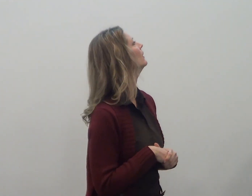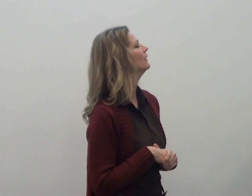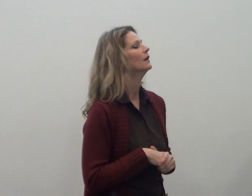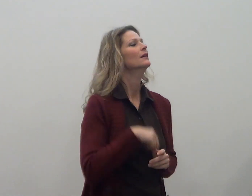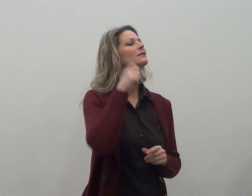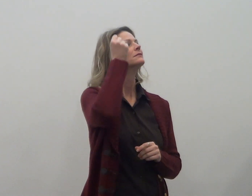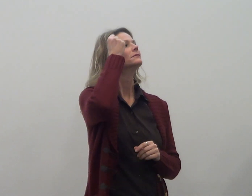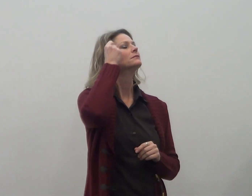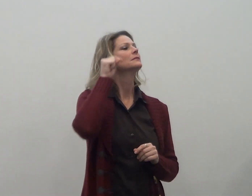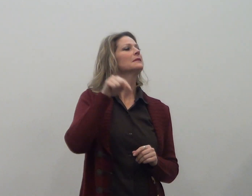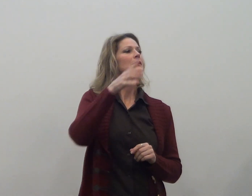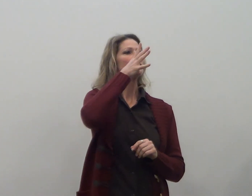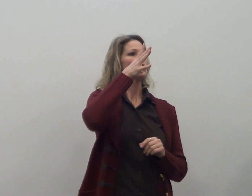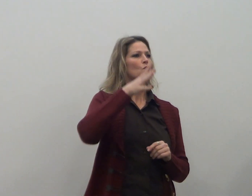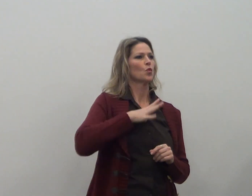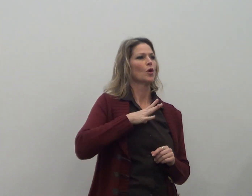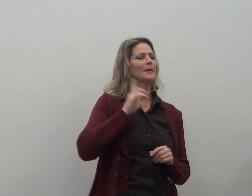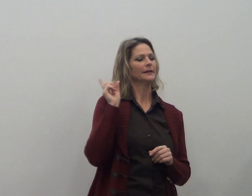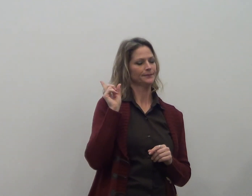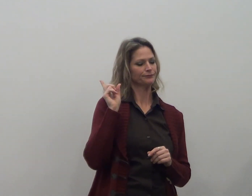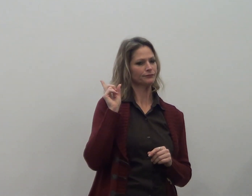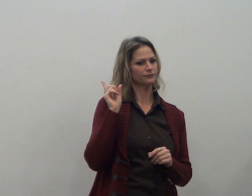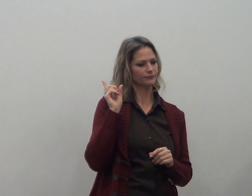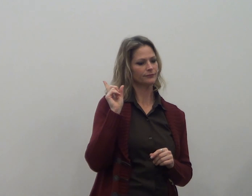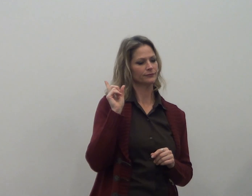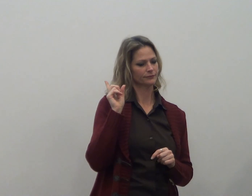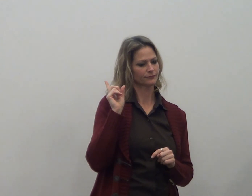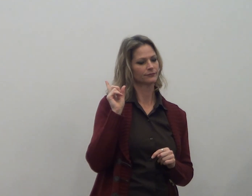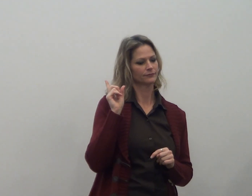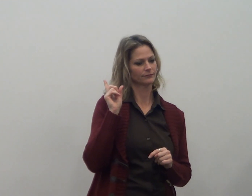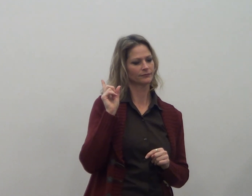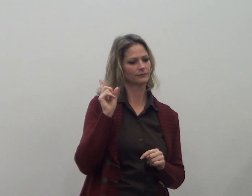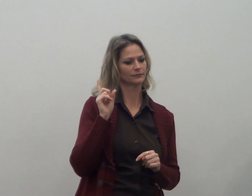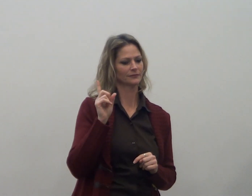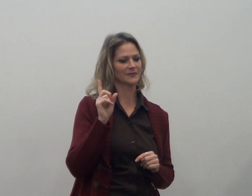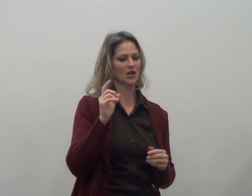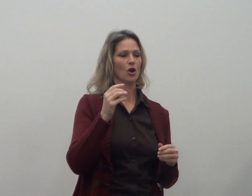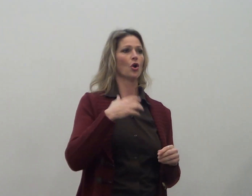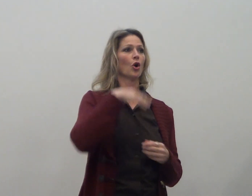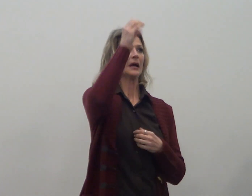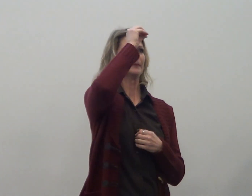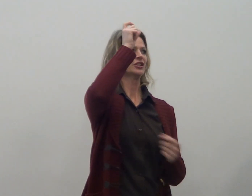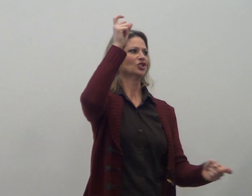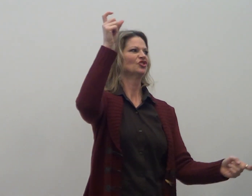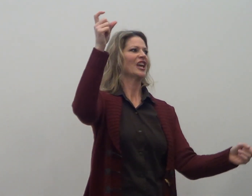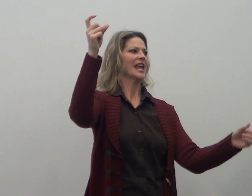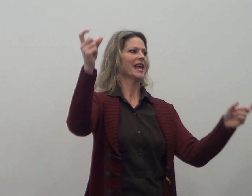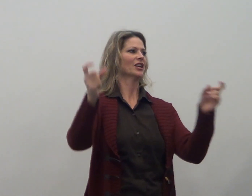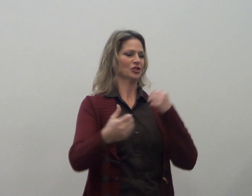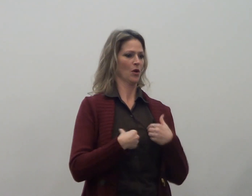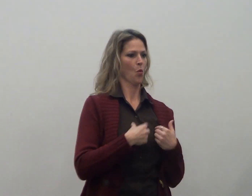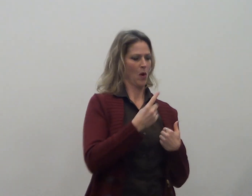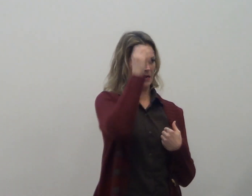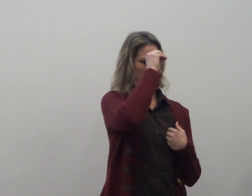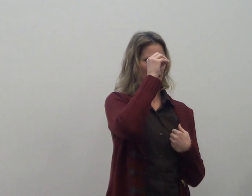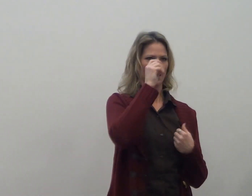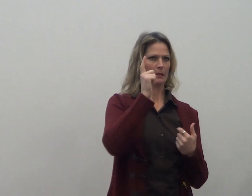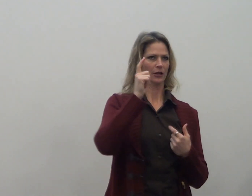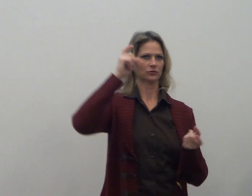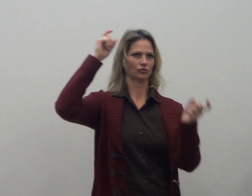who, she actually changed her opinion about cochlear implants completely, and so I think she has a really good